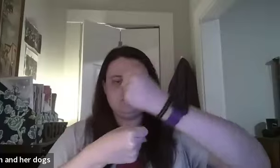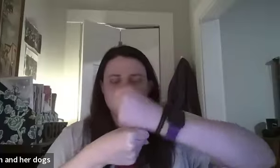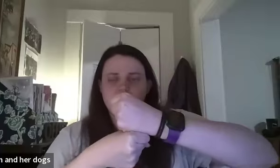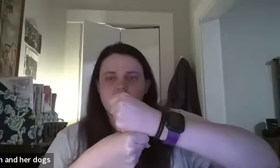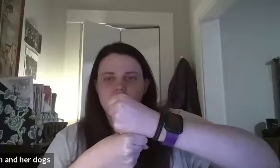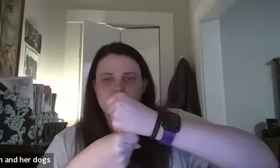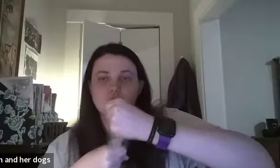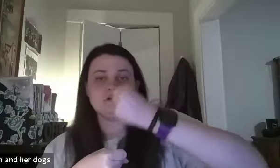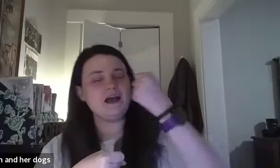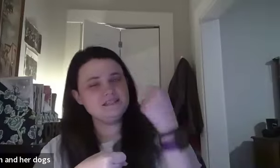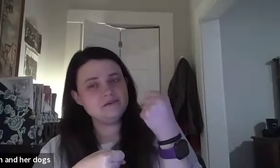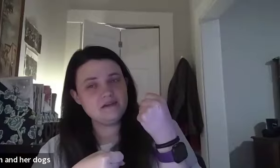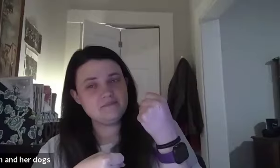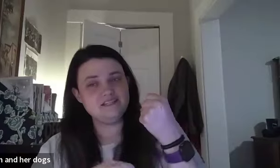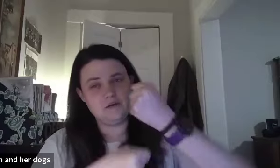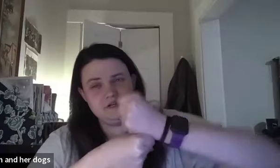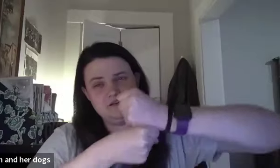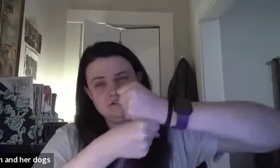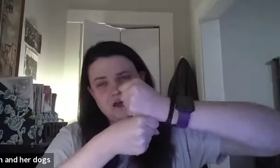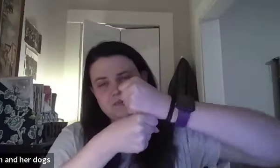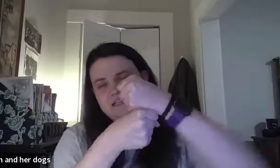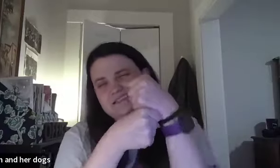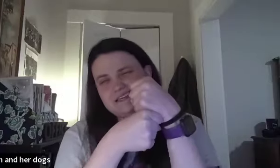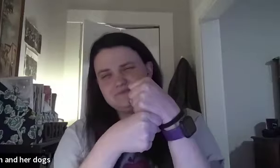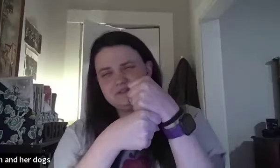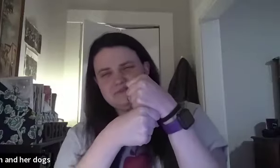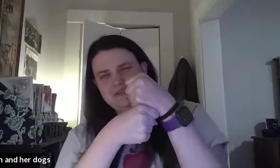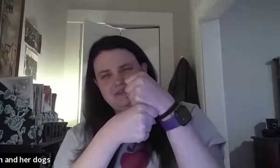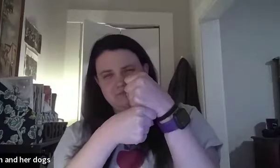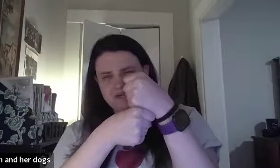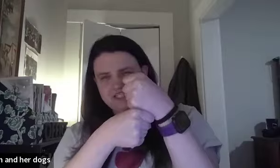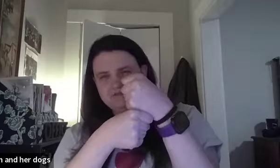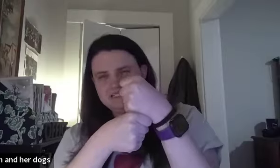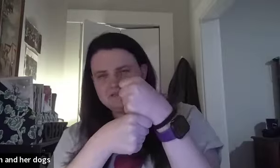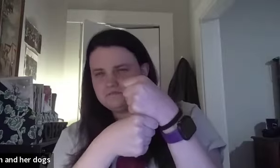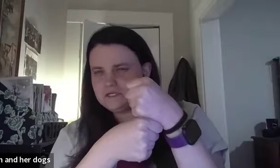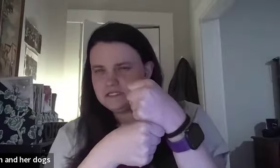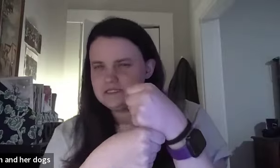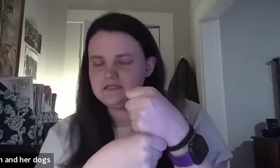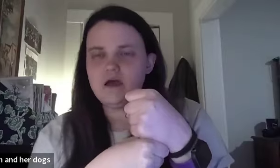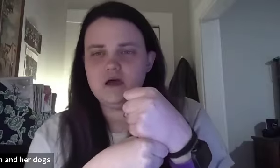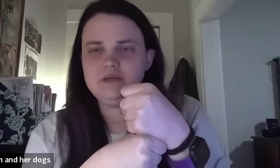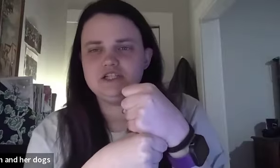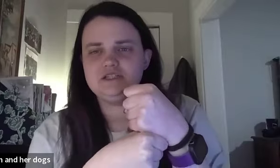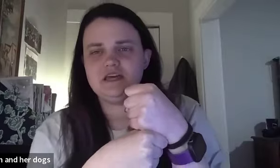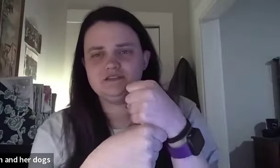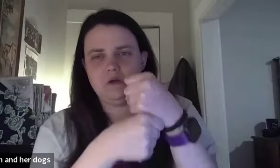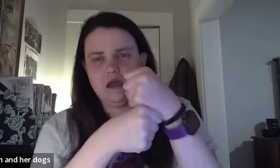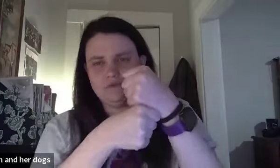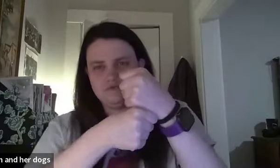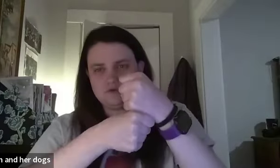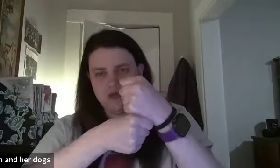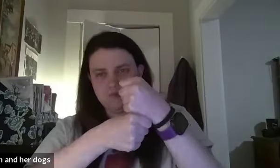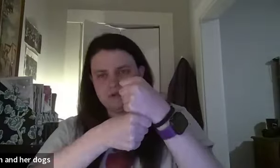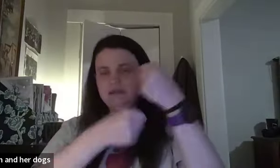You're going to have I typically have my dominant on top. It doesn't really make that much of a difference. It's just I prefer that one. Like,